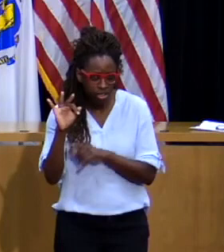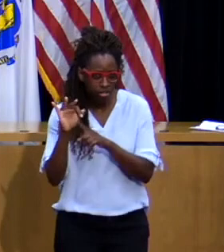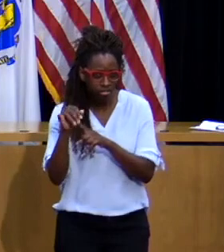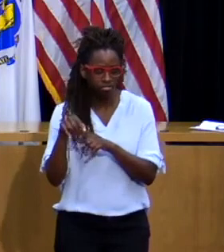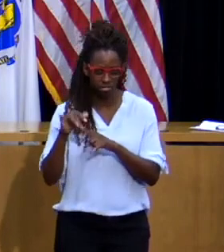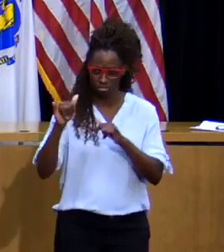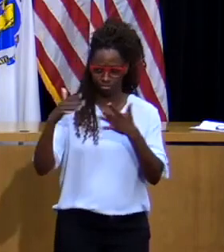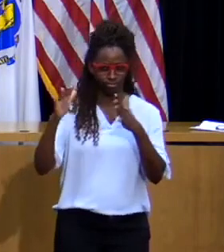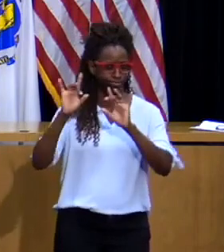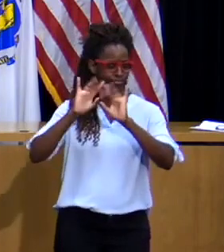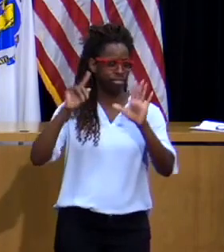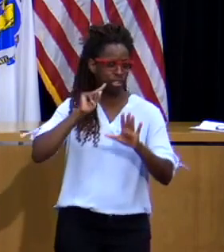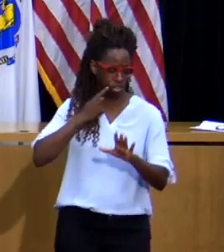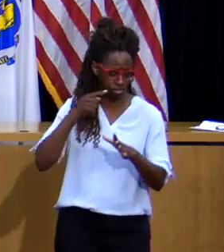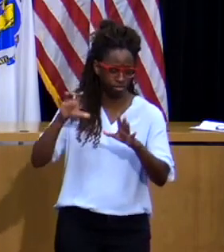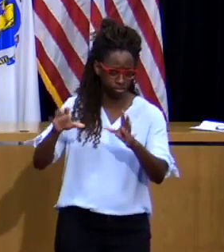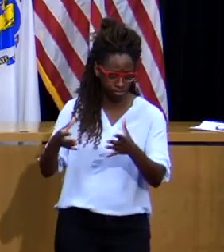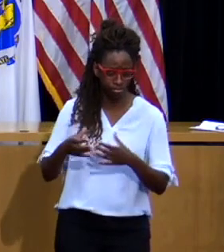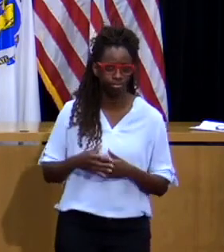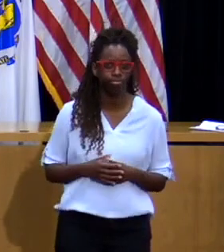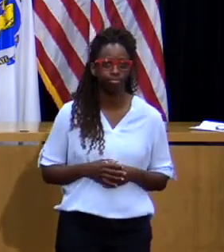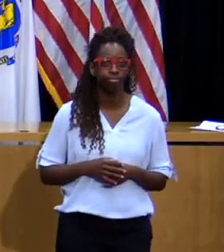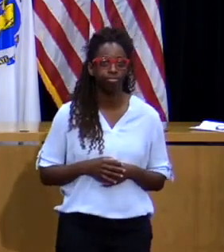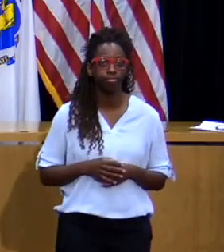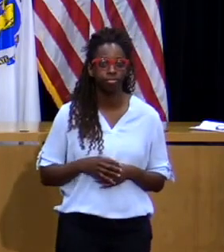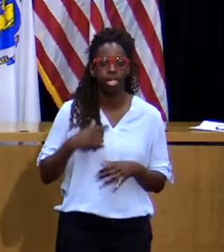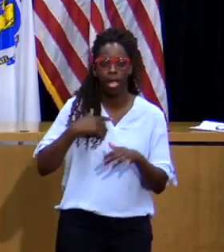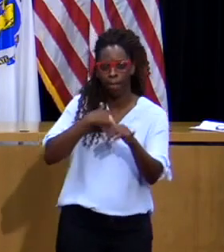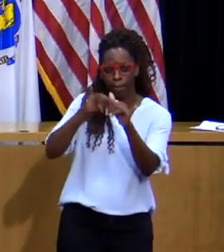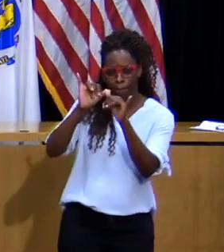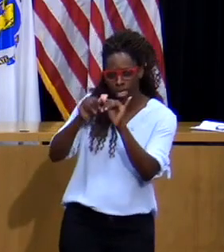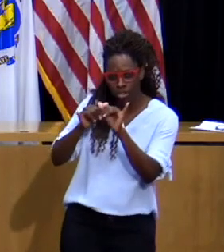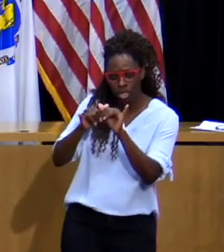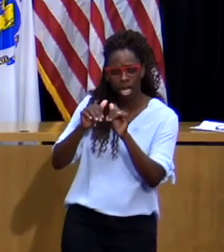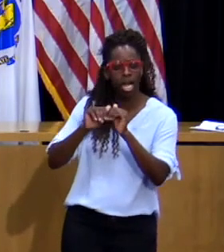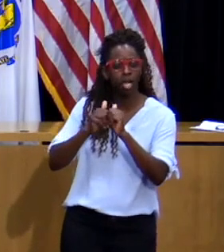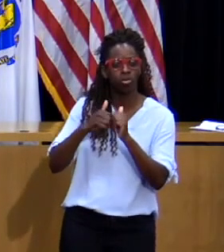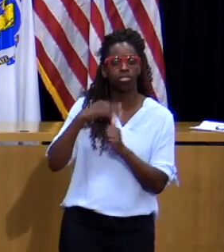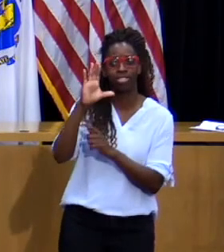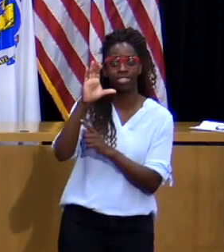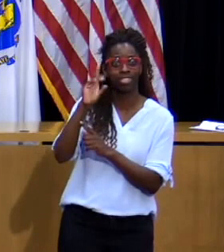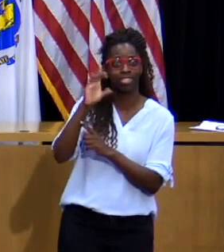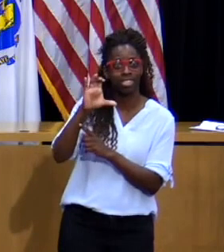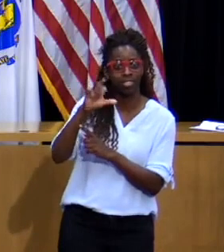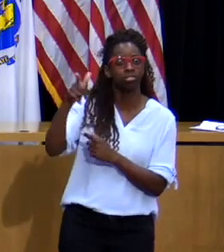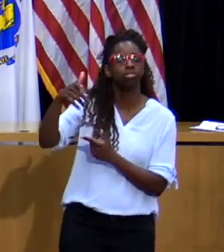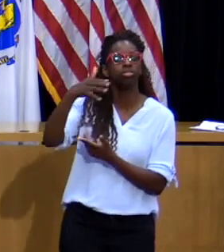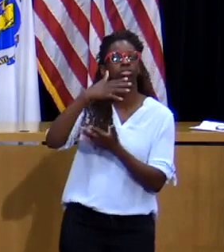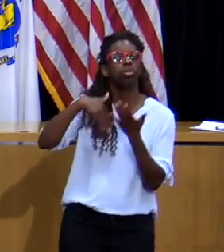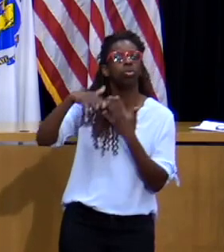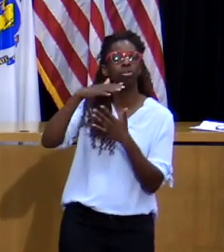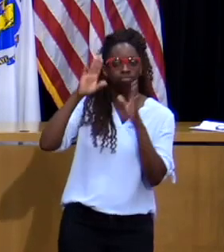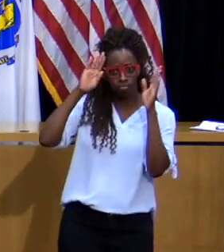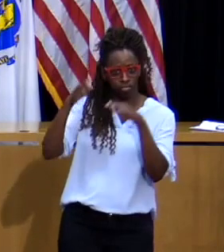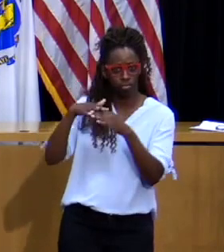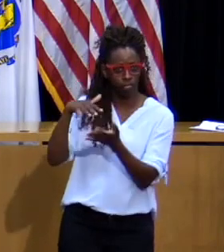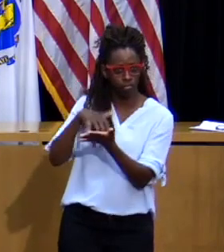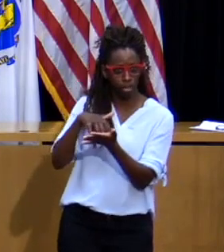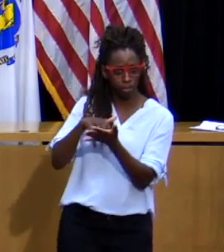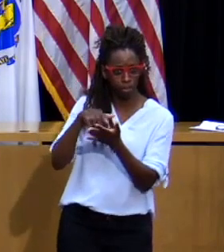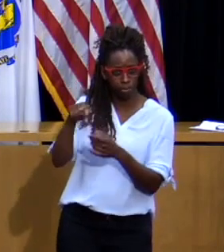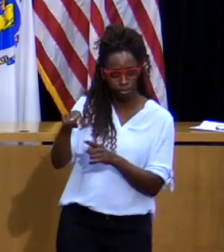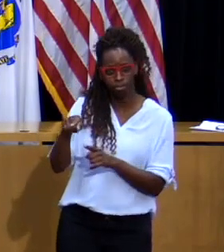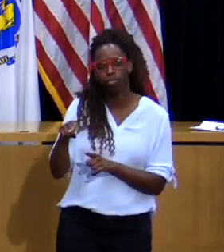measured by the CDC's Social Vulnerability Index, which includes socioeconomic status,